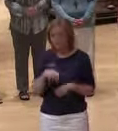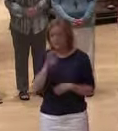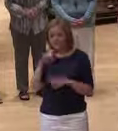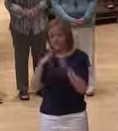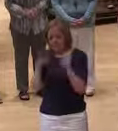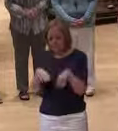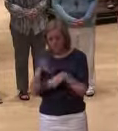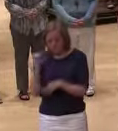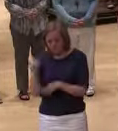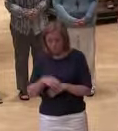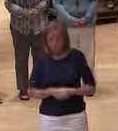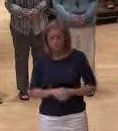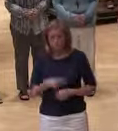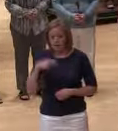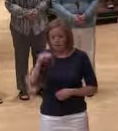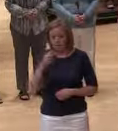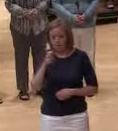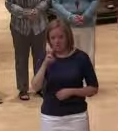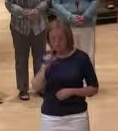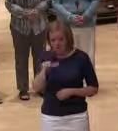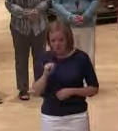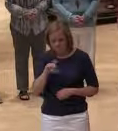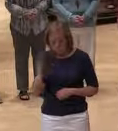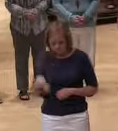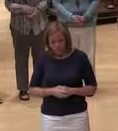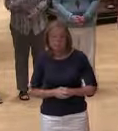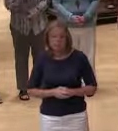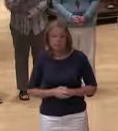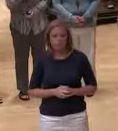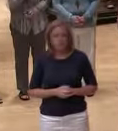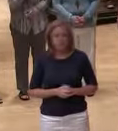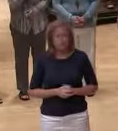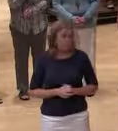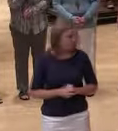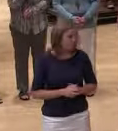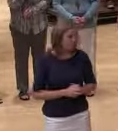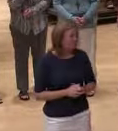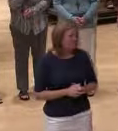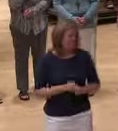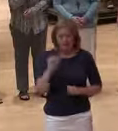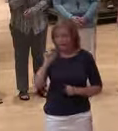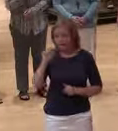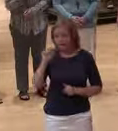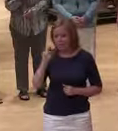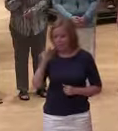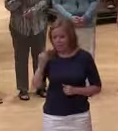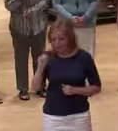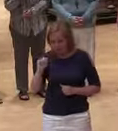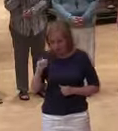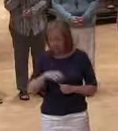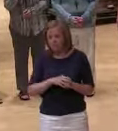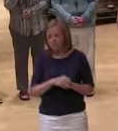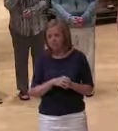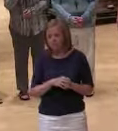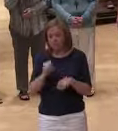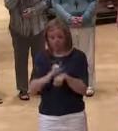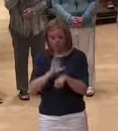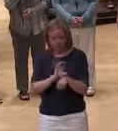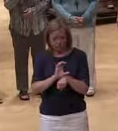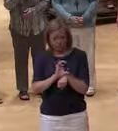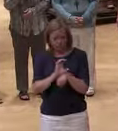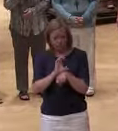Corporation, Pathways of Rochester, Al-Anon, Nar-Anon, and ACOA, Spritus